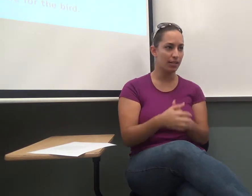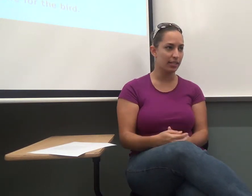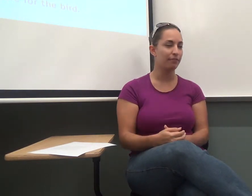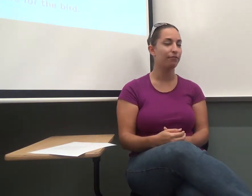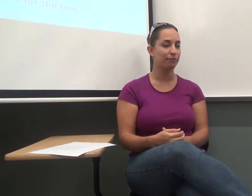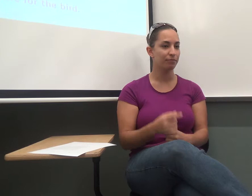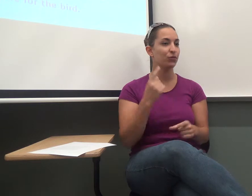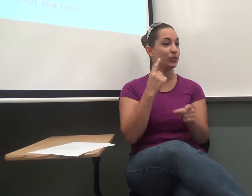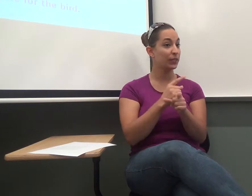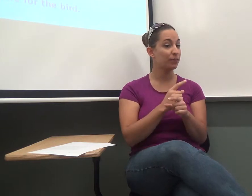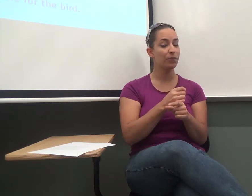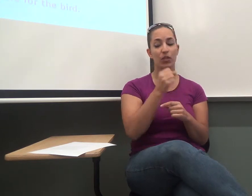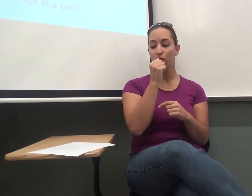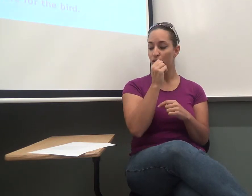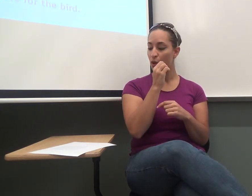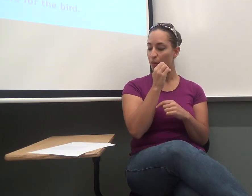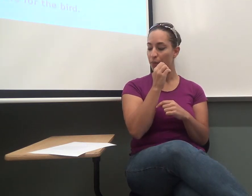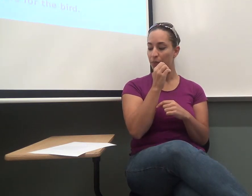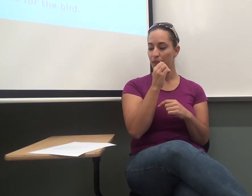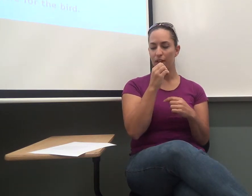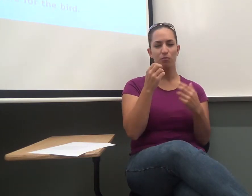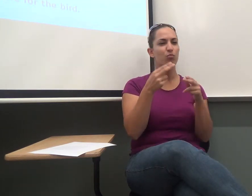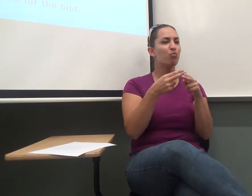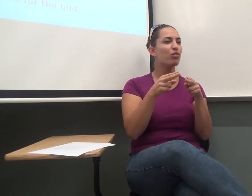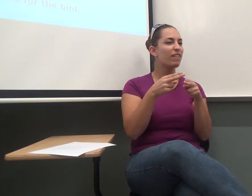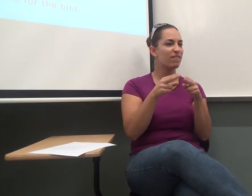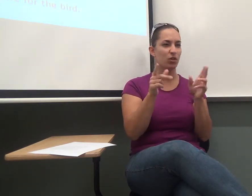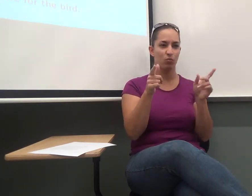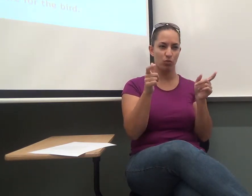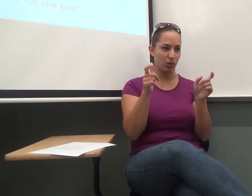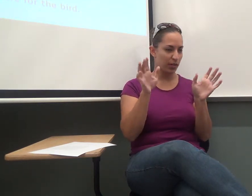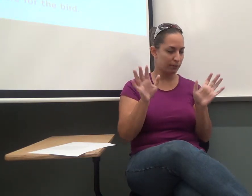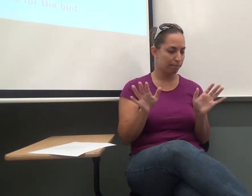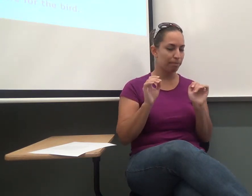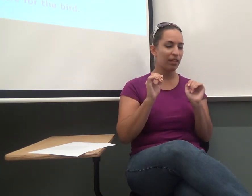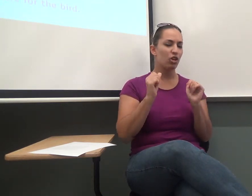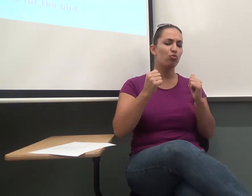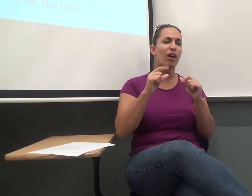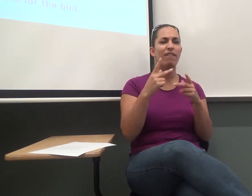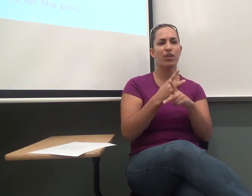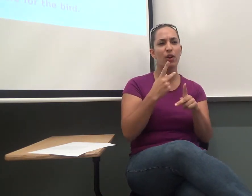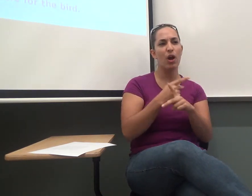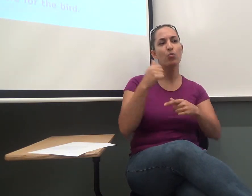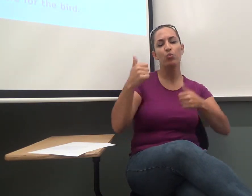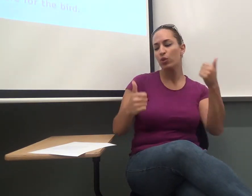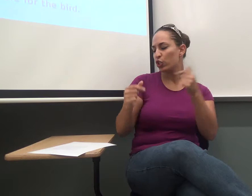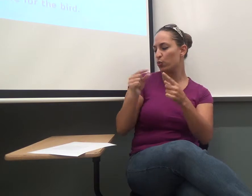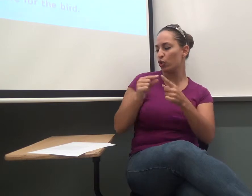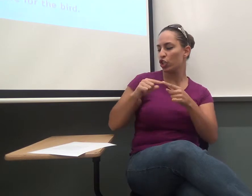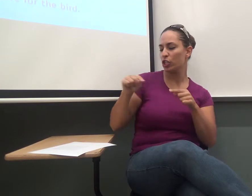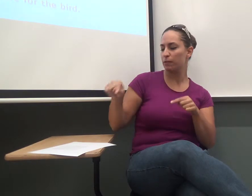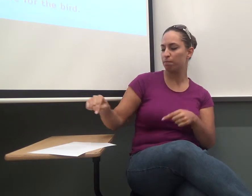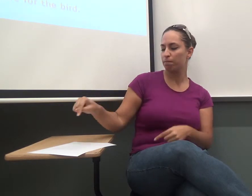Positive. So let's just briefly, really quick, let's try to figure out which words in this paragraph indicate